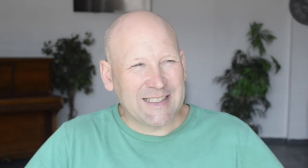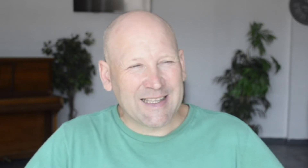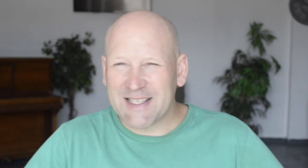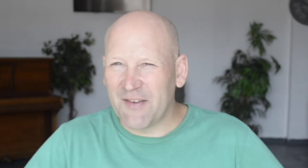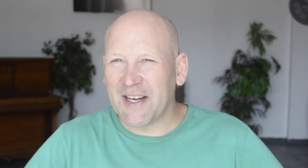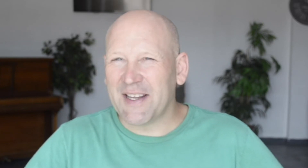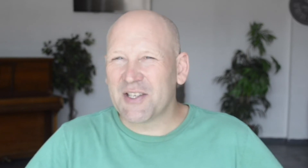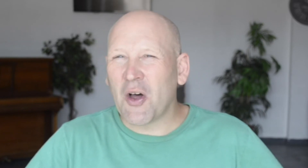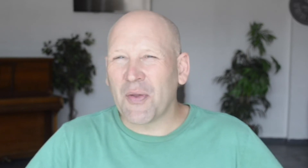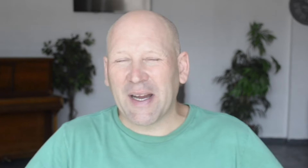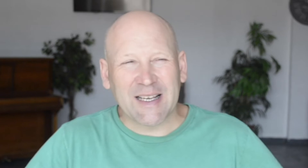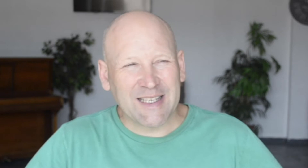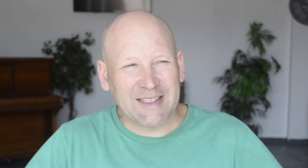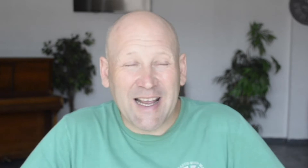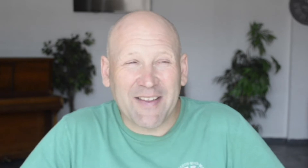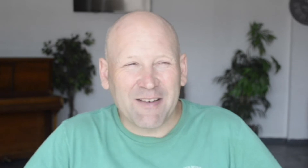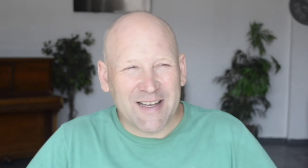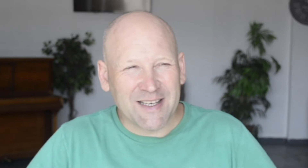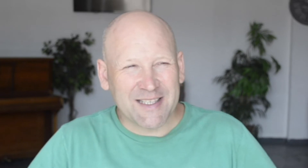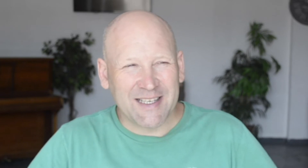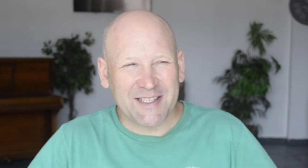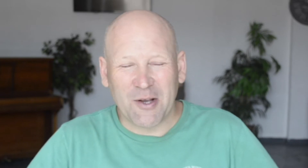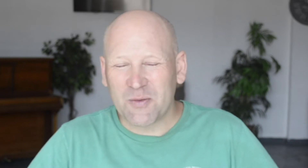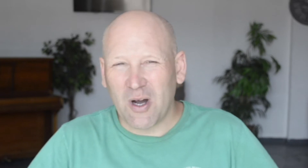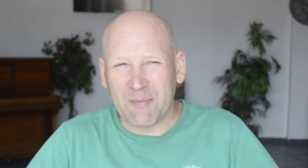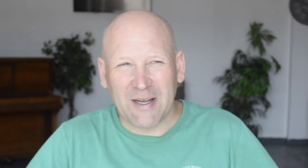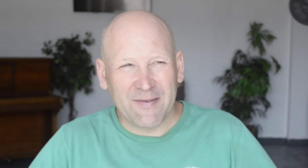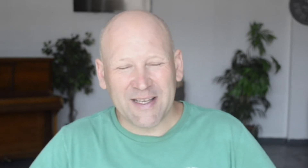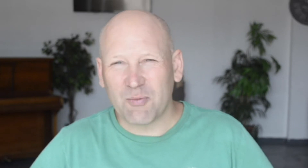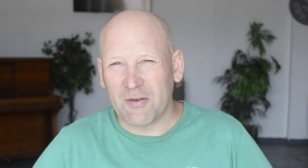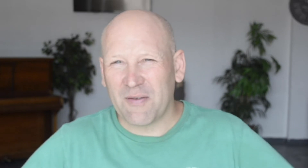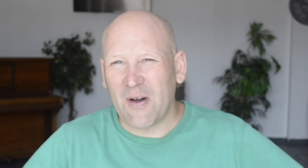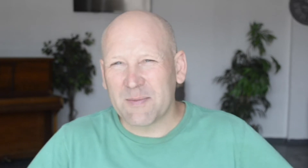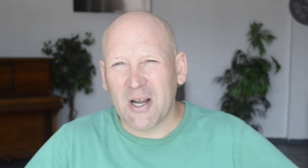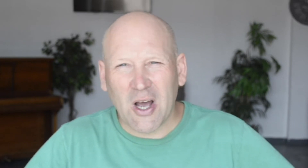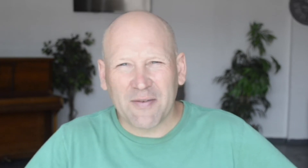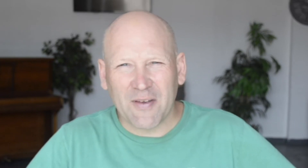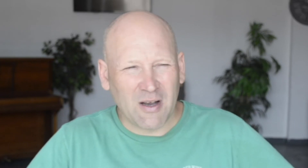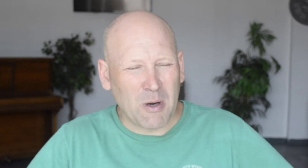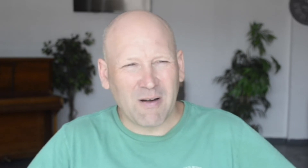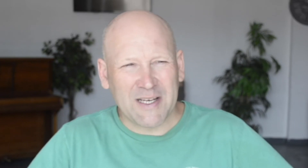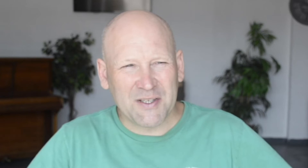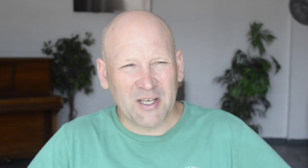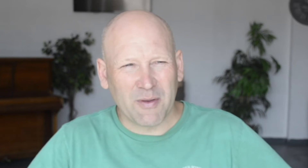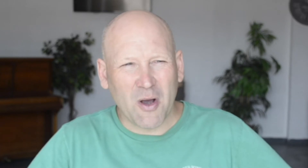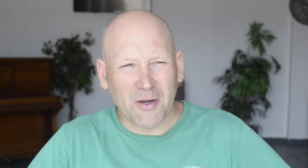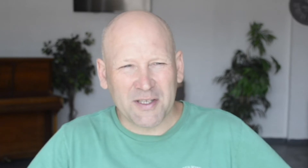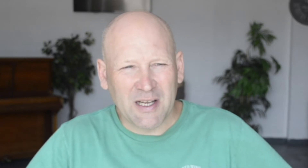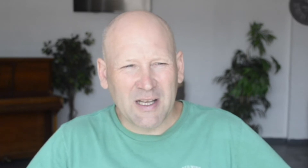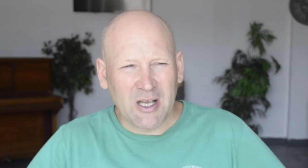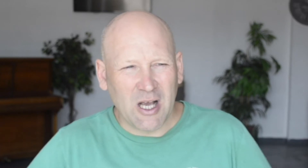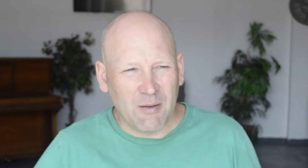And he said, there's something in this God thing. I said, yeah, there is. I said, it's, you know, it's what I believe in. It's what defines my life, my relationship with